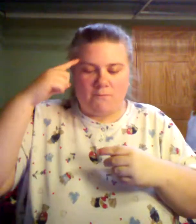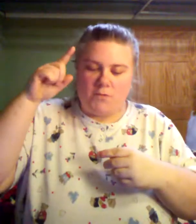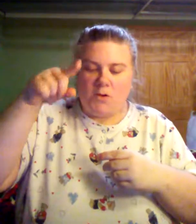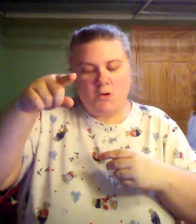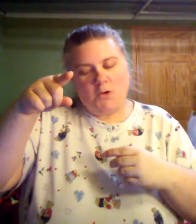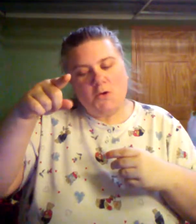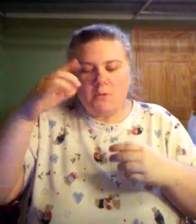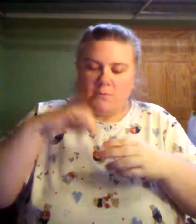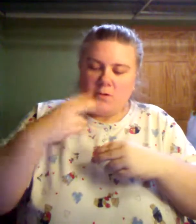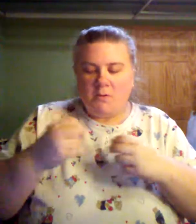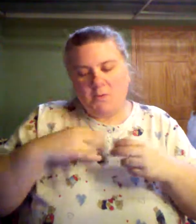I'm falling for you